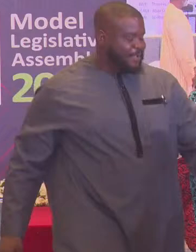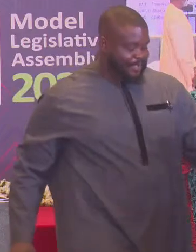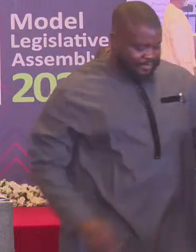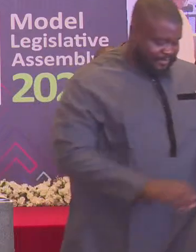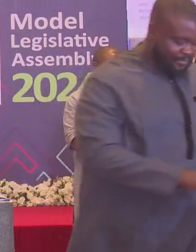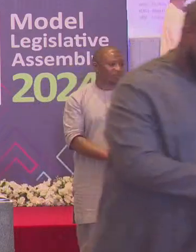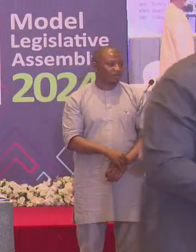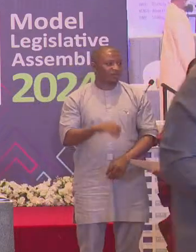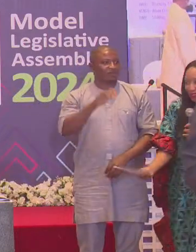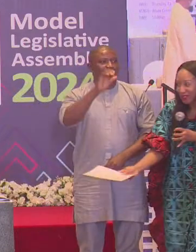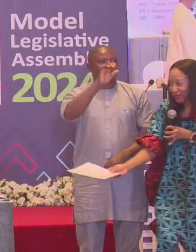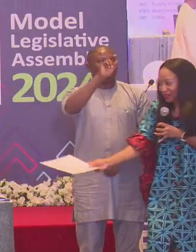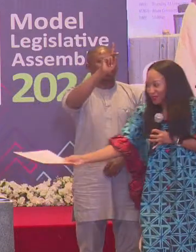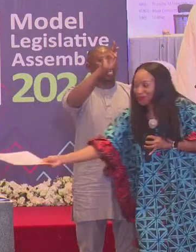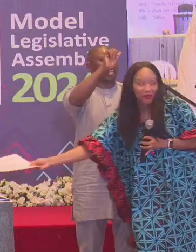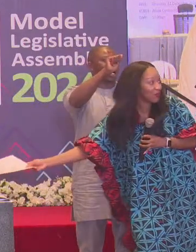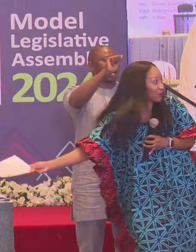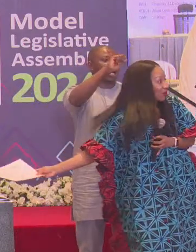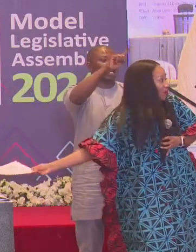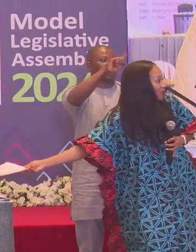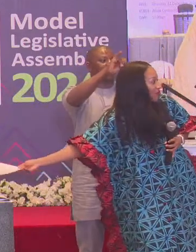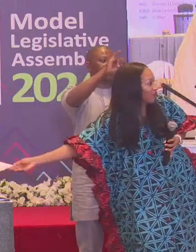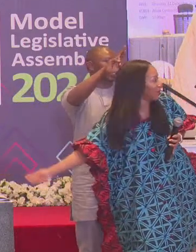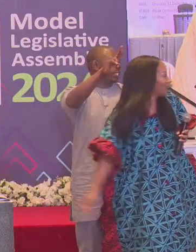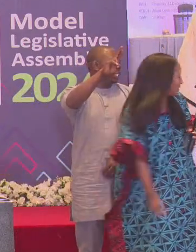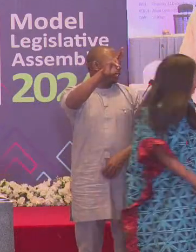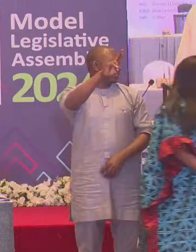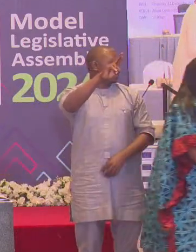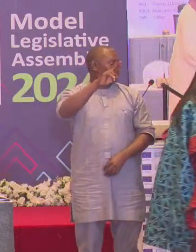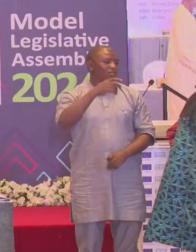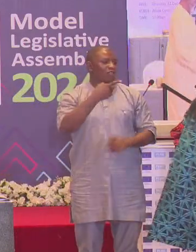Abubakar Musa Kazir, Yobe State.